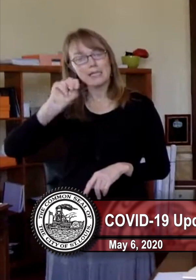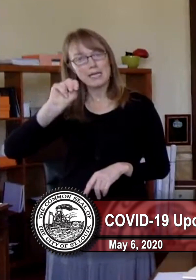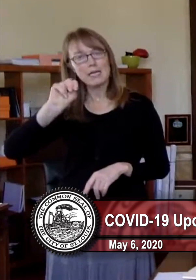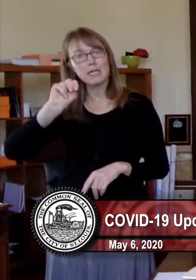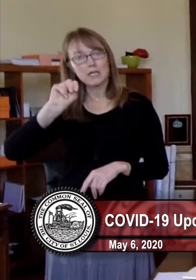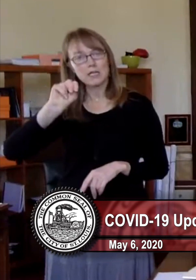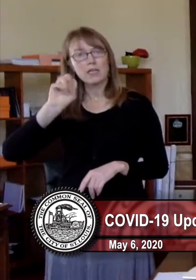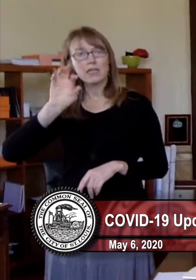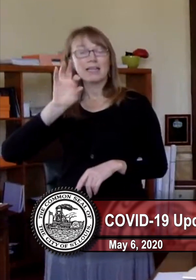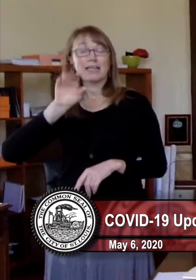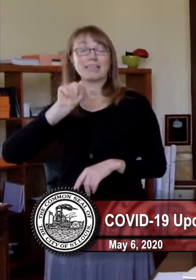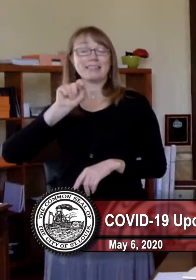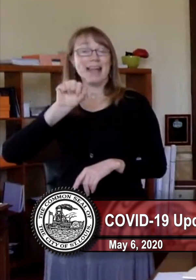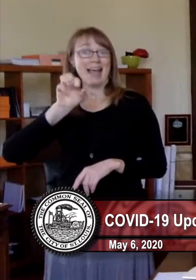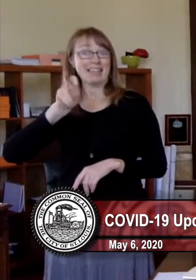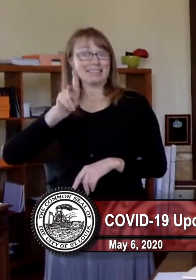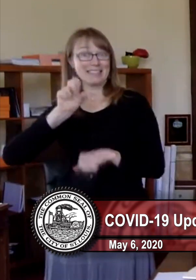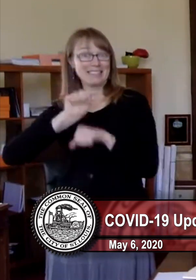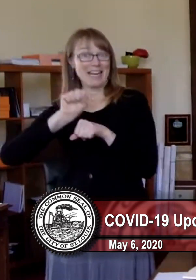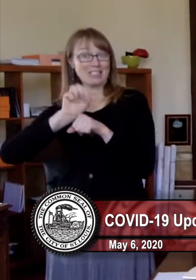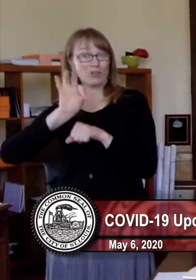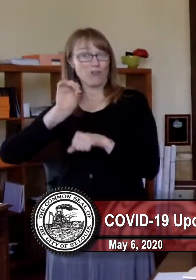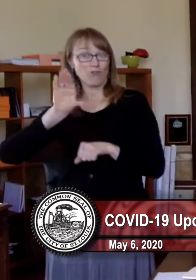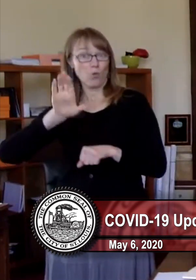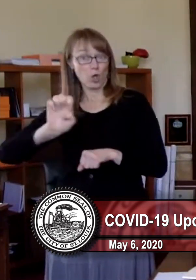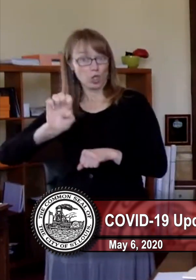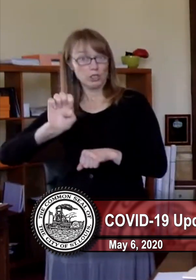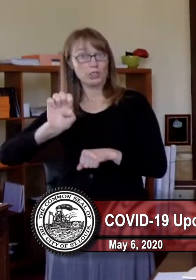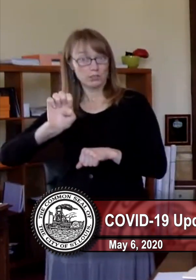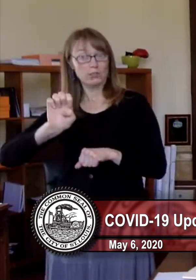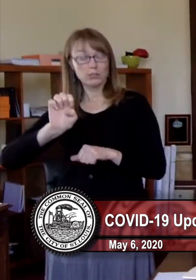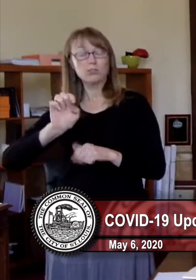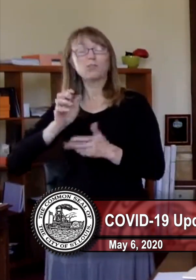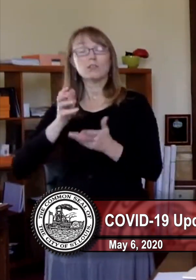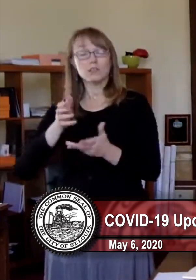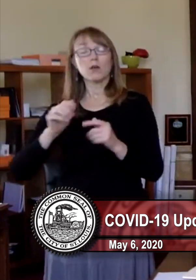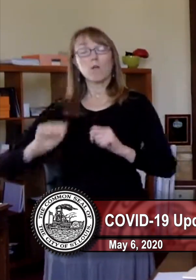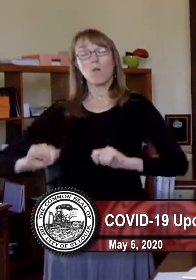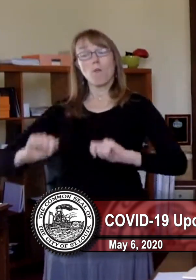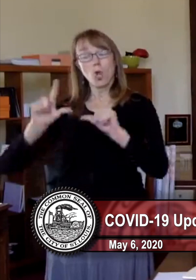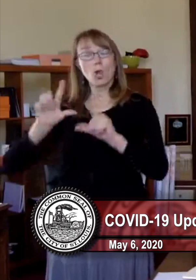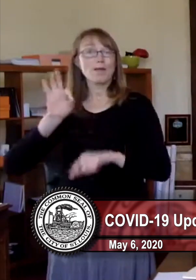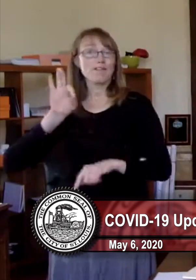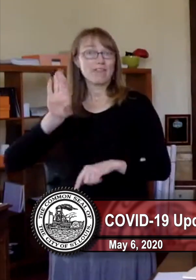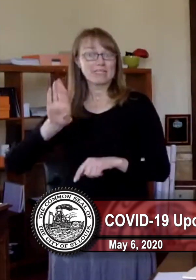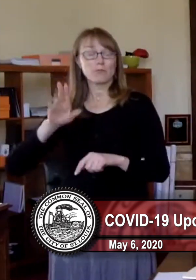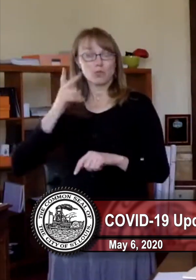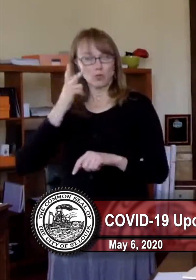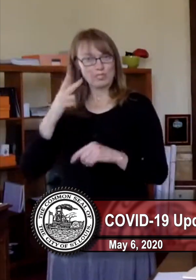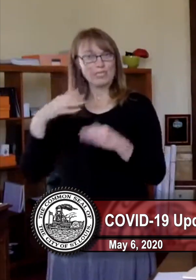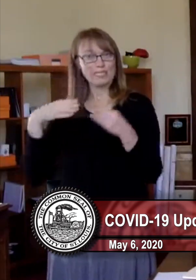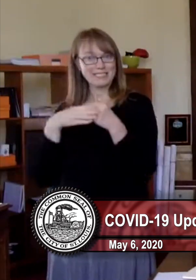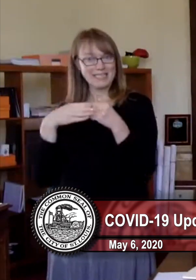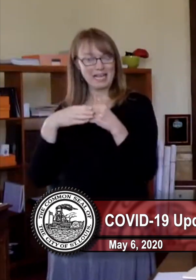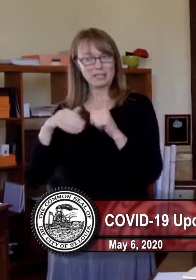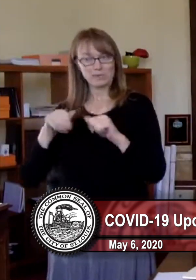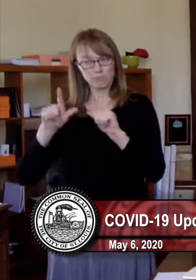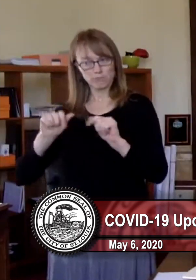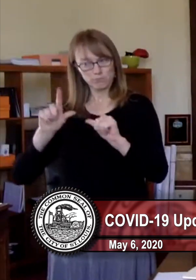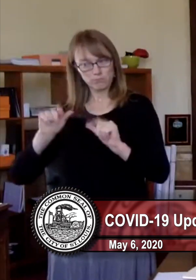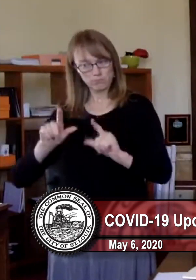at yesterday's. Their slides are posted there, and you can really look at their slides.